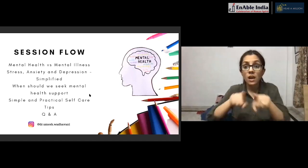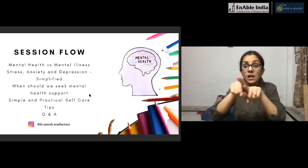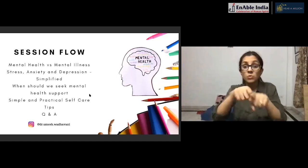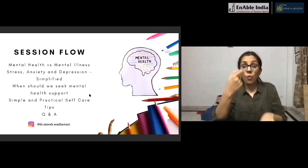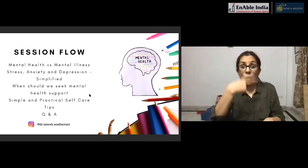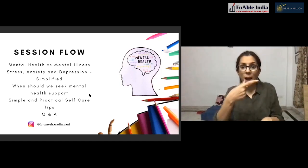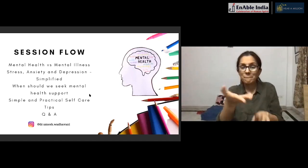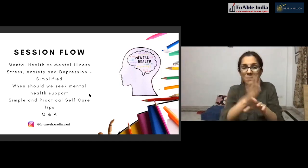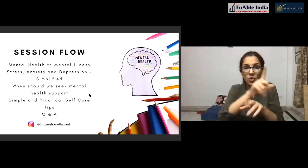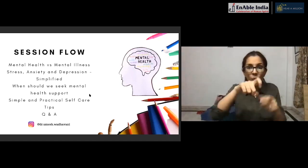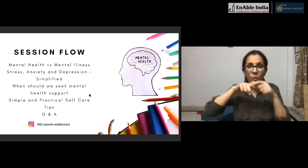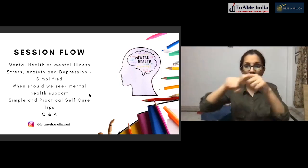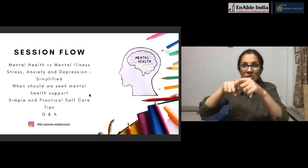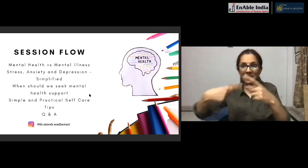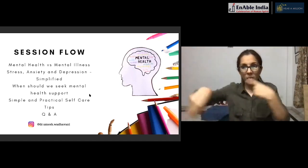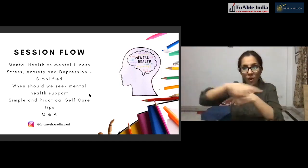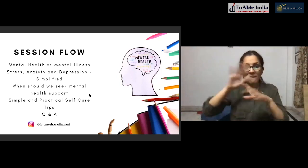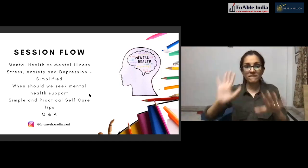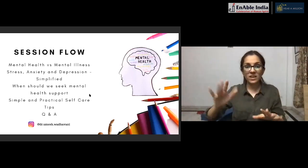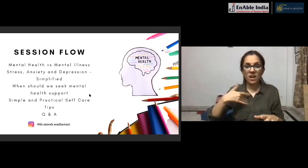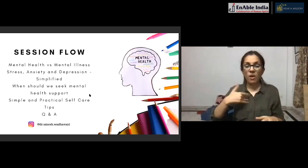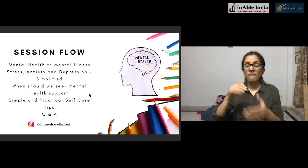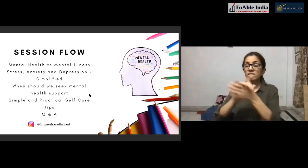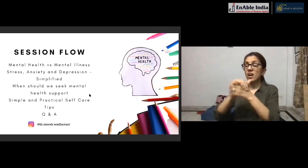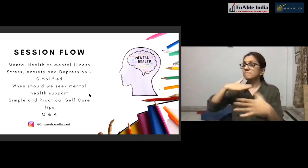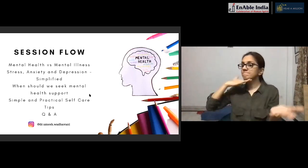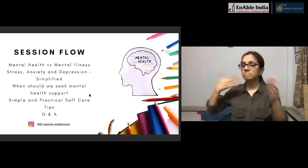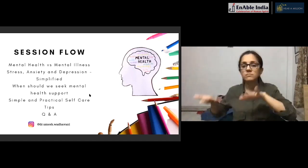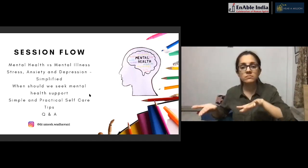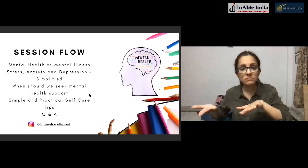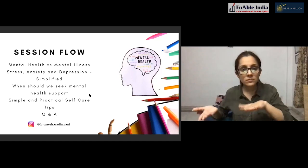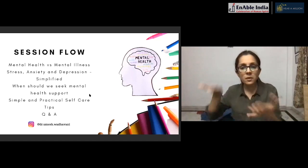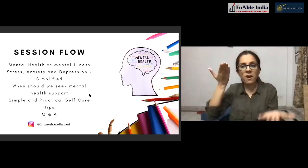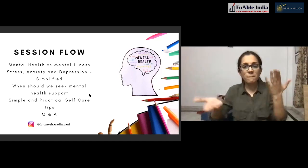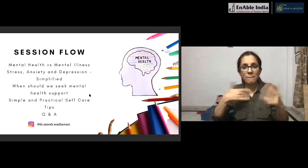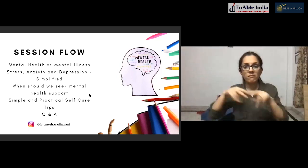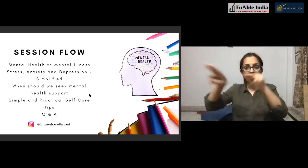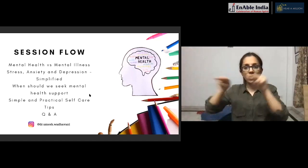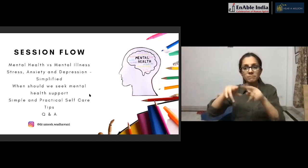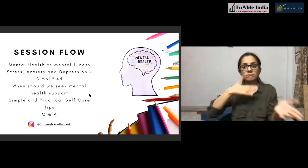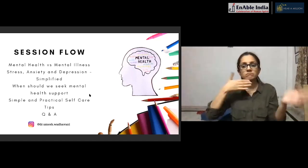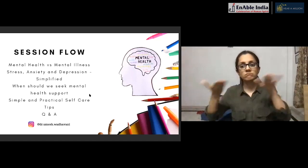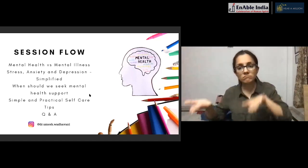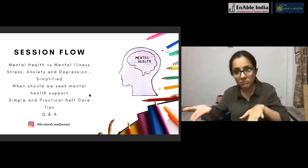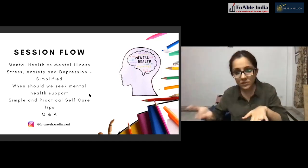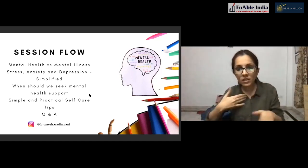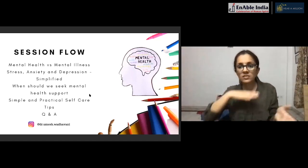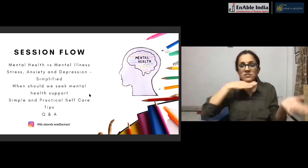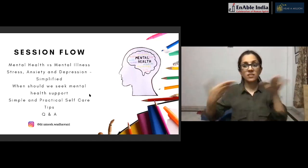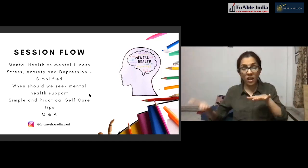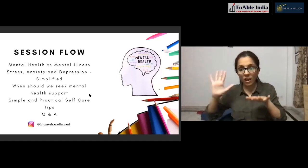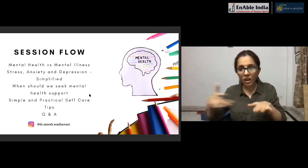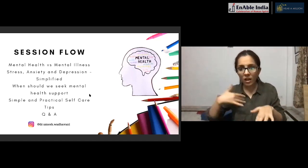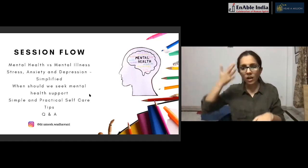Aleem started the session with, a lot of us have lost our friends and uh, a lot of our family members, right? When